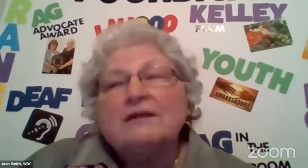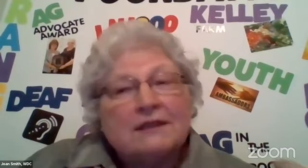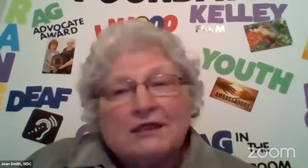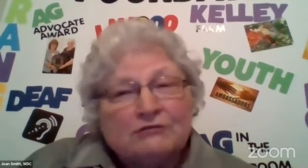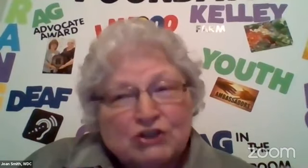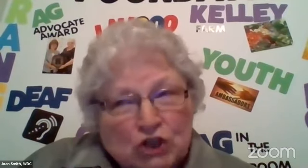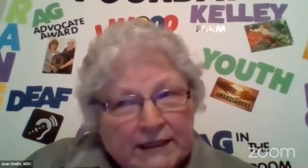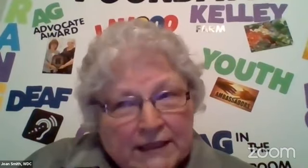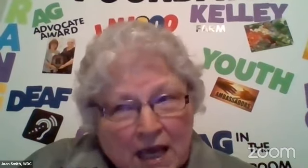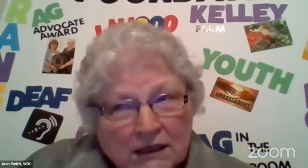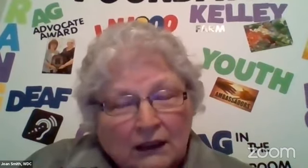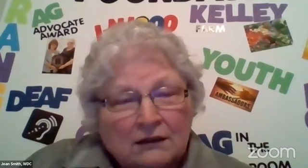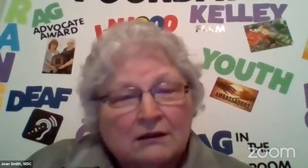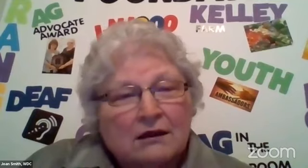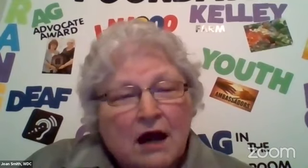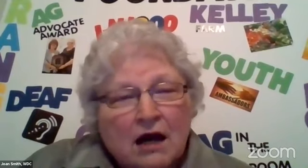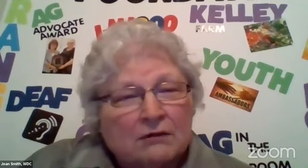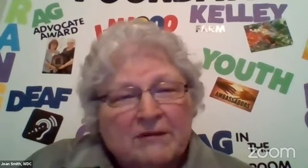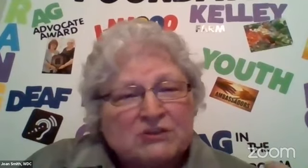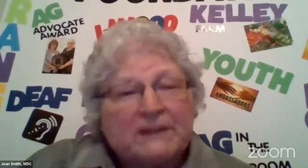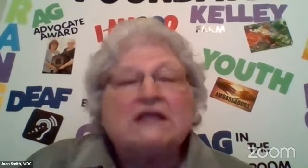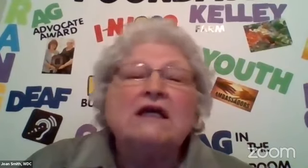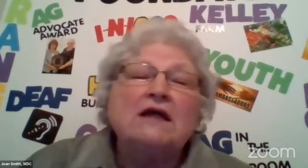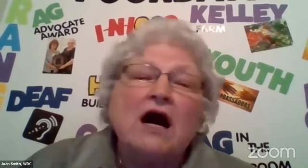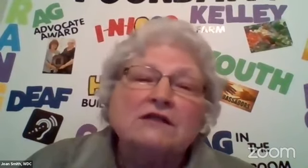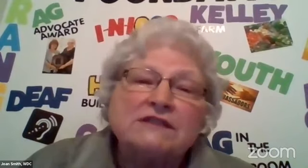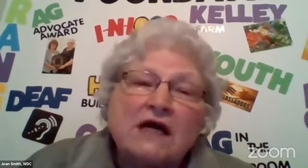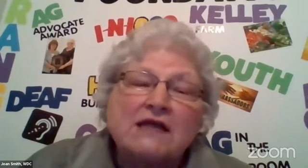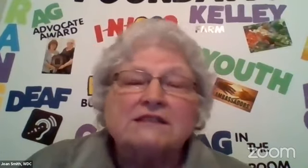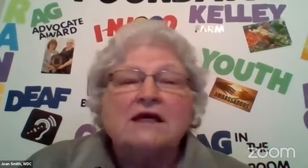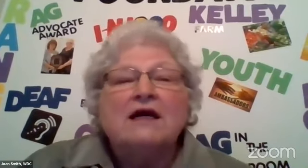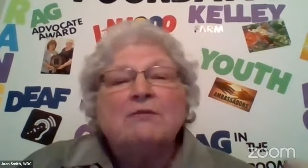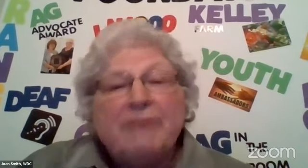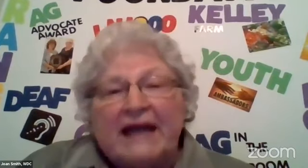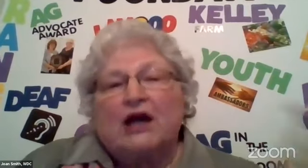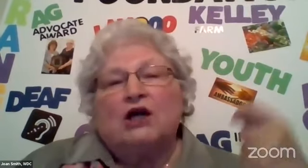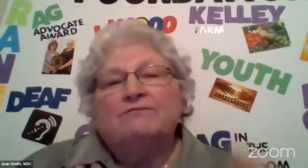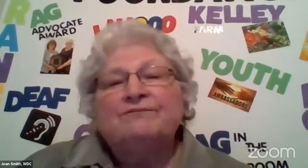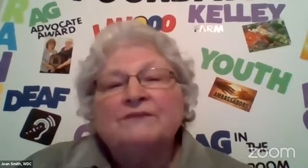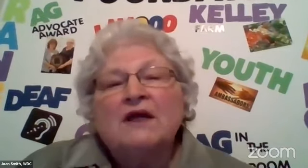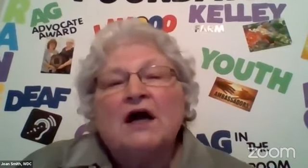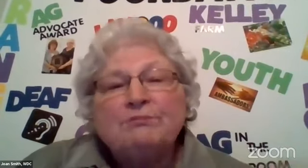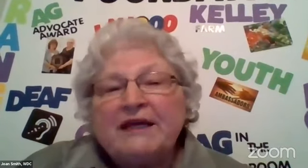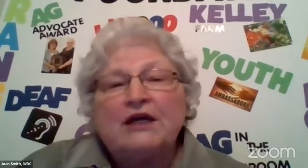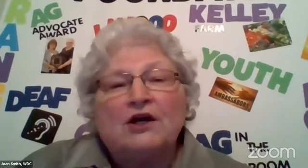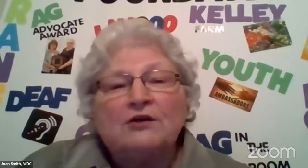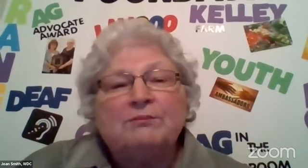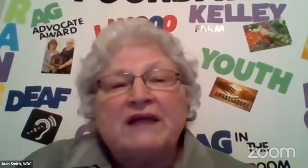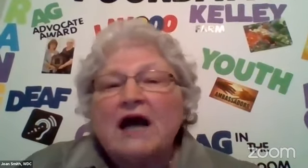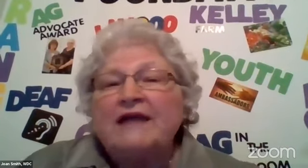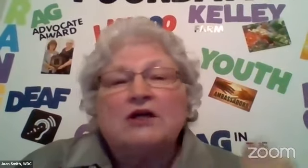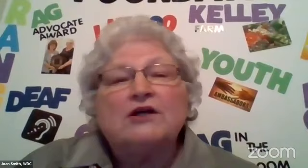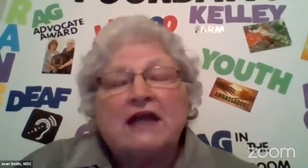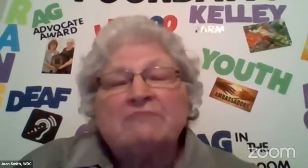think he was gigantic, must have been King Kong size bear, appeared behind our